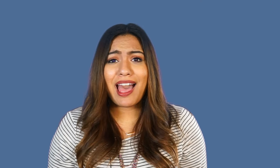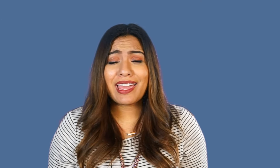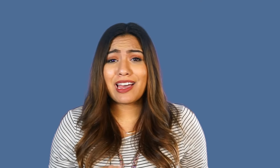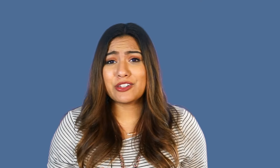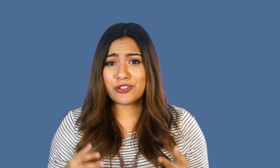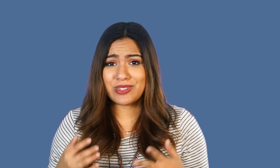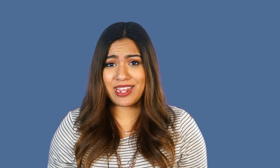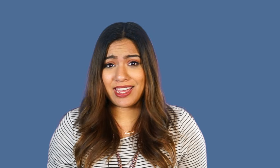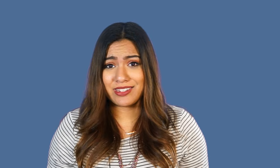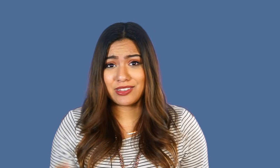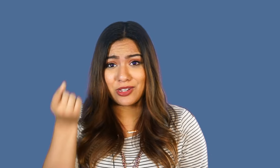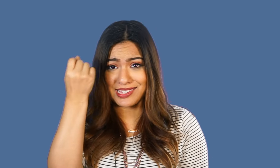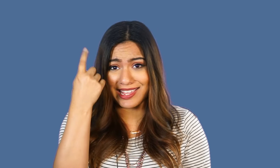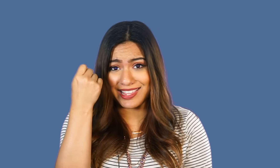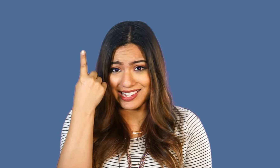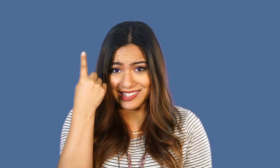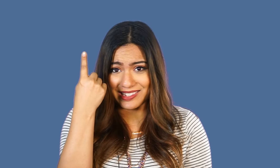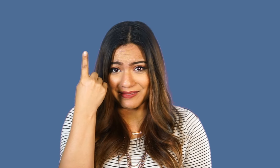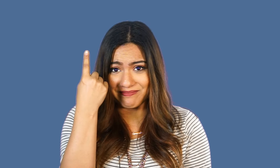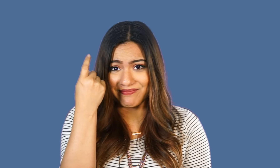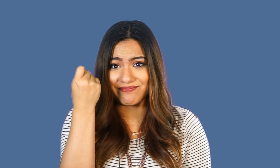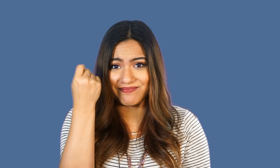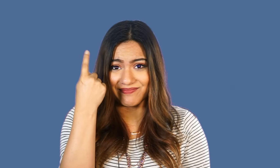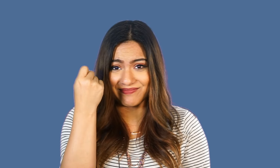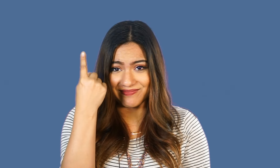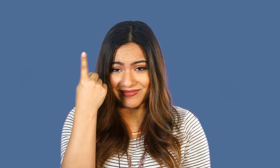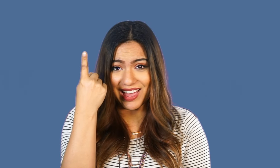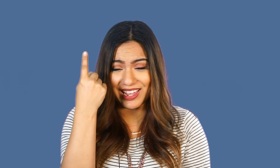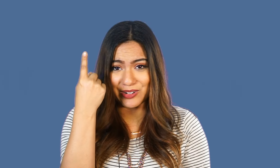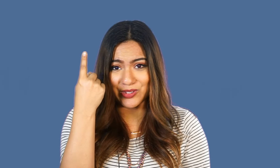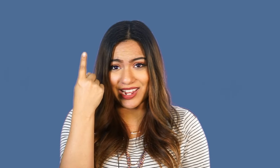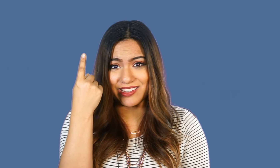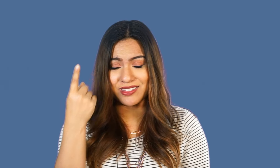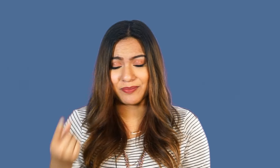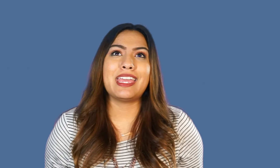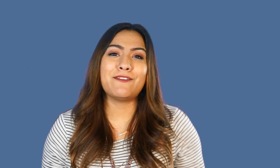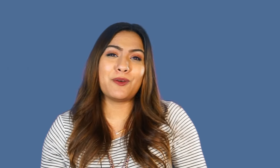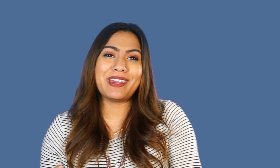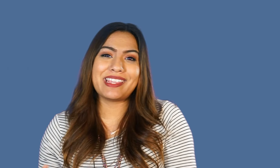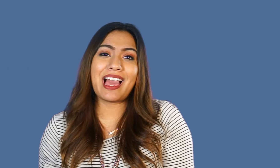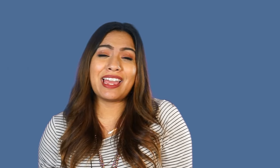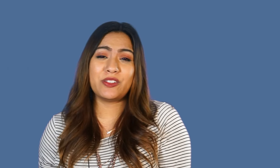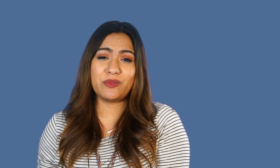I understand looks like this. I understand. If you want to say I do